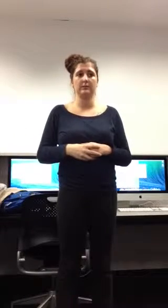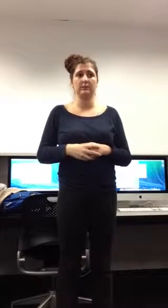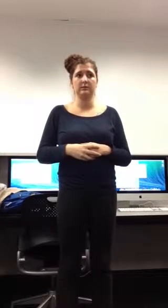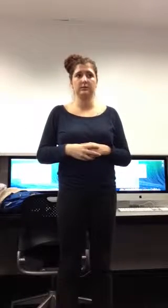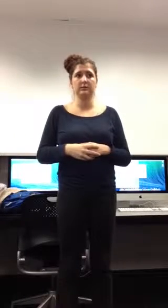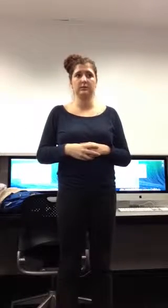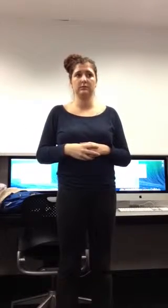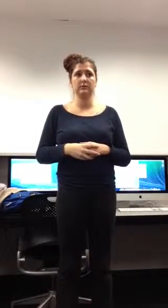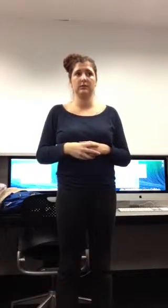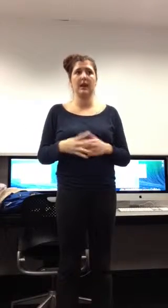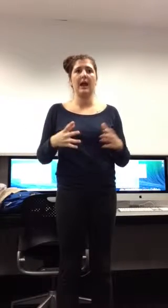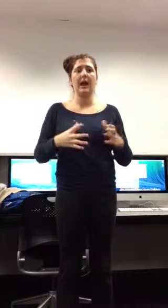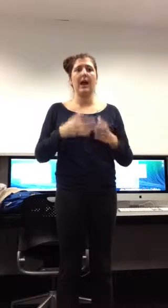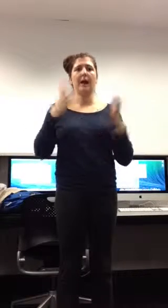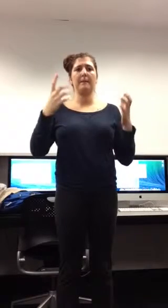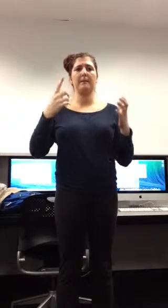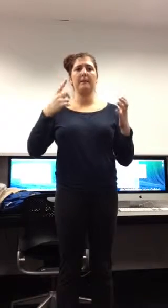restrict business? How much do we regulate?